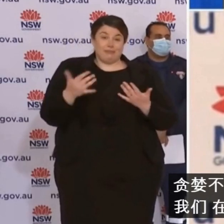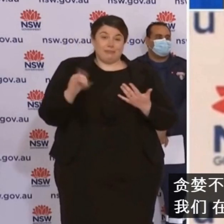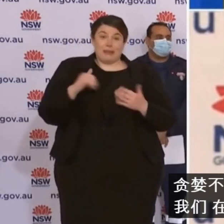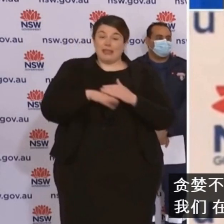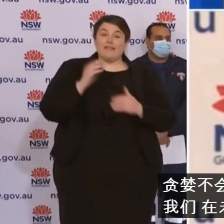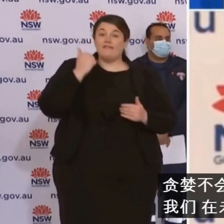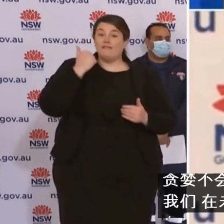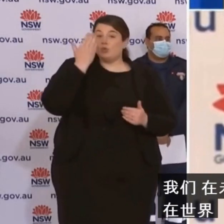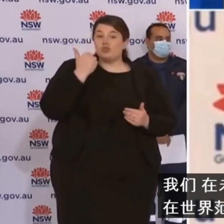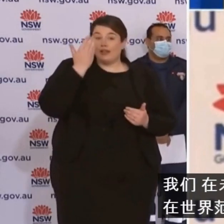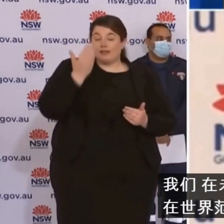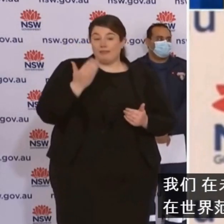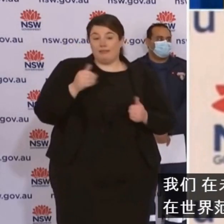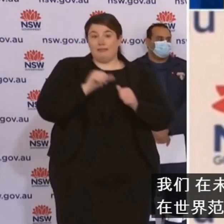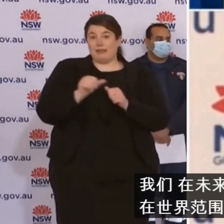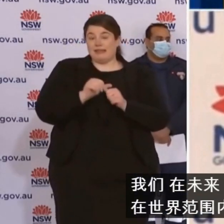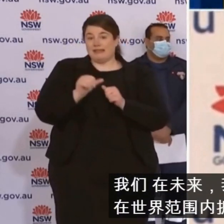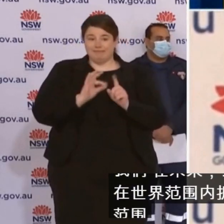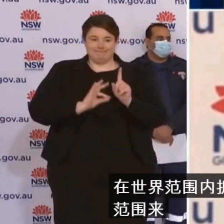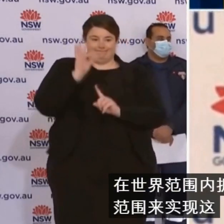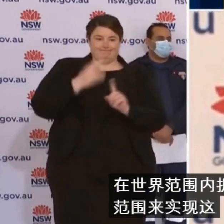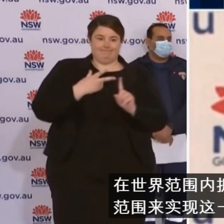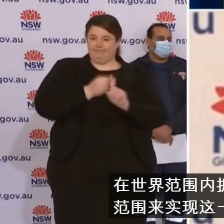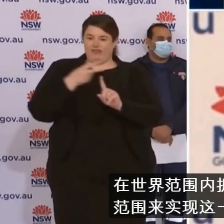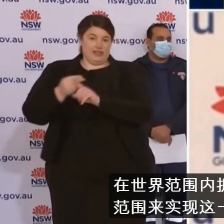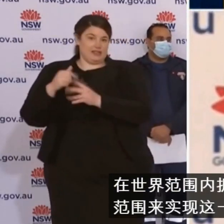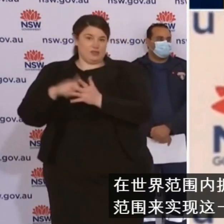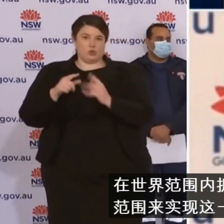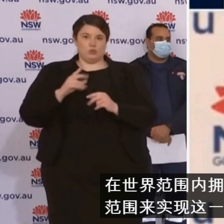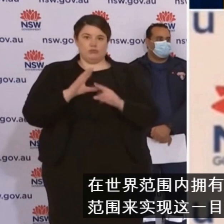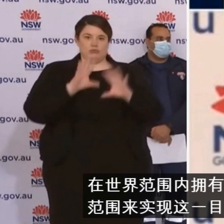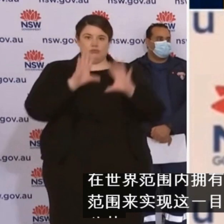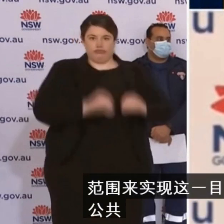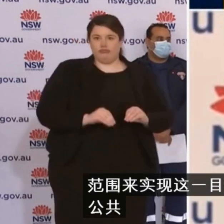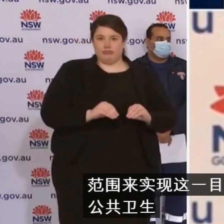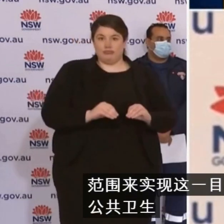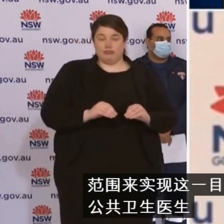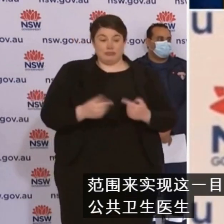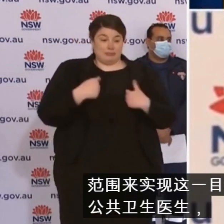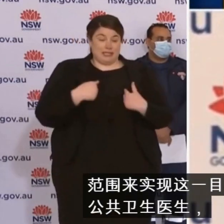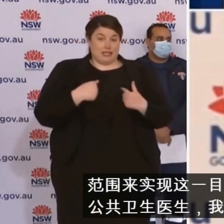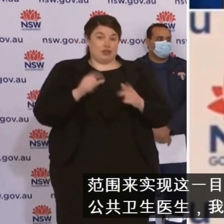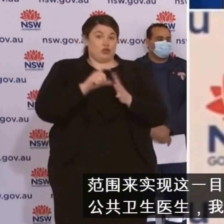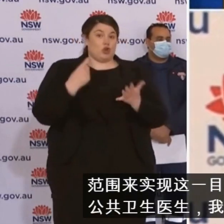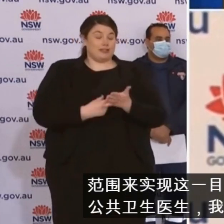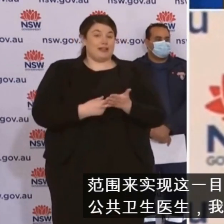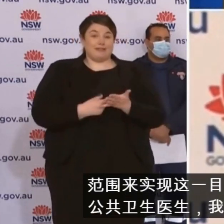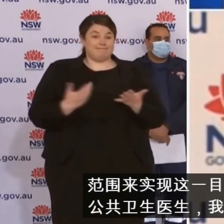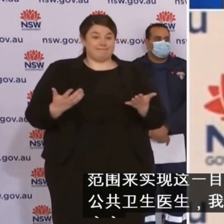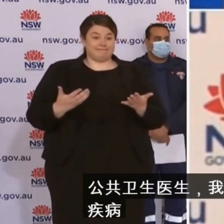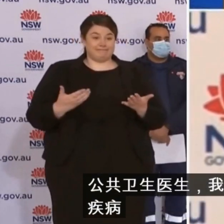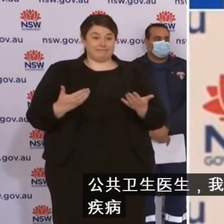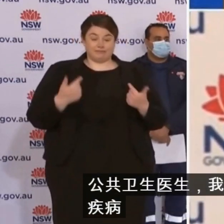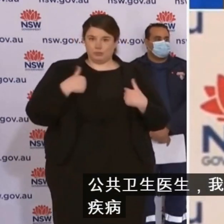we can have even better vaccines and coverage across the world to achieve that. I mean, as a public health doctor, we always want to